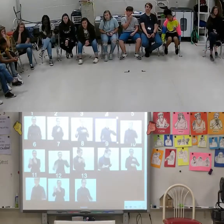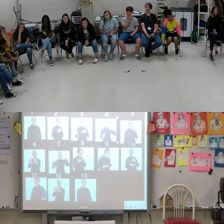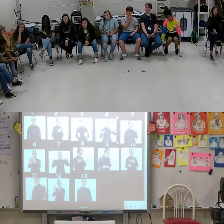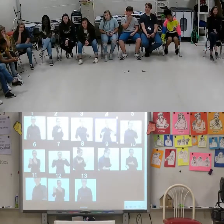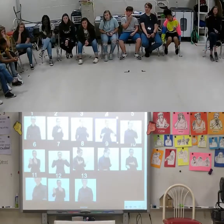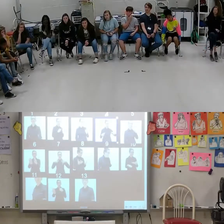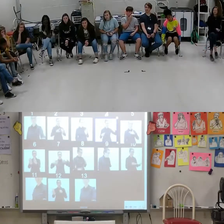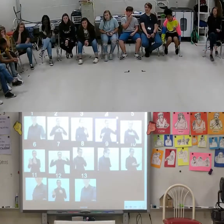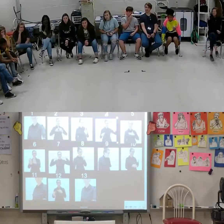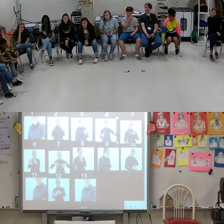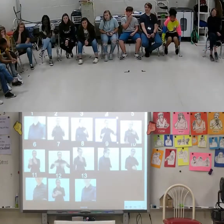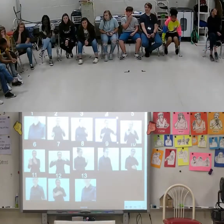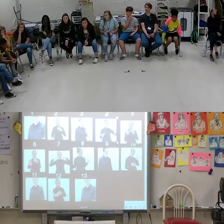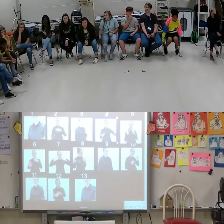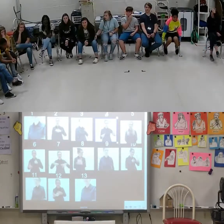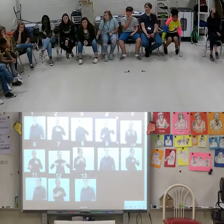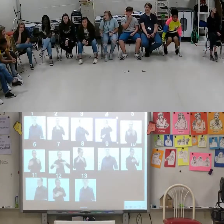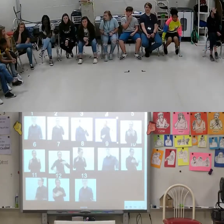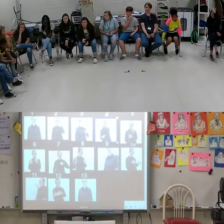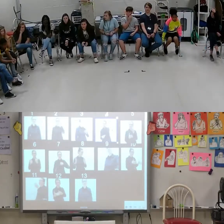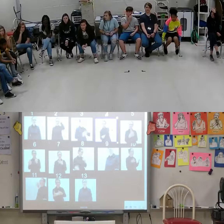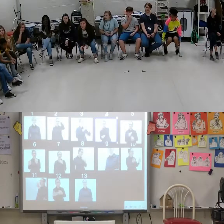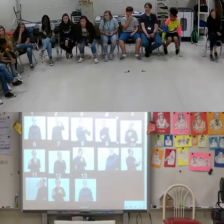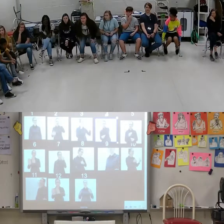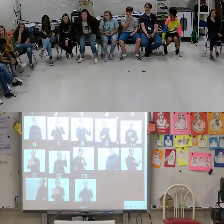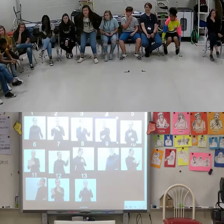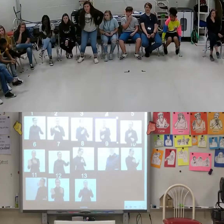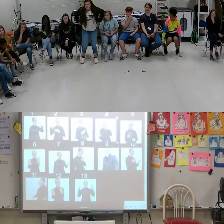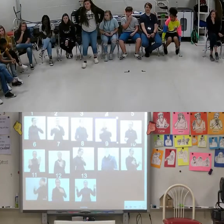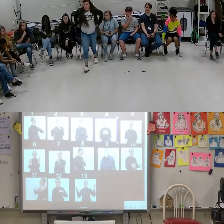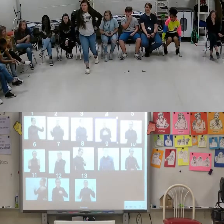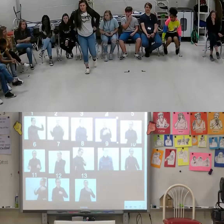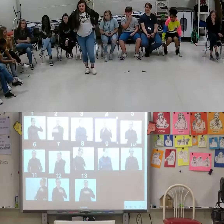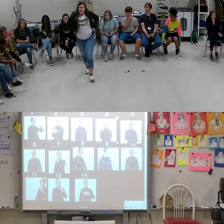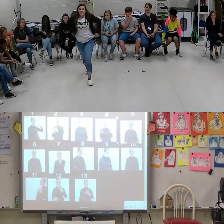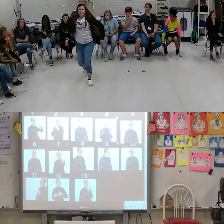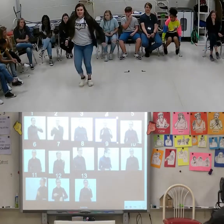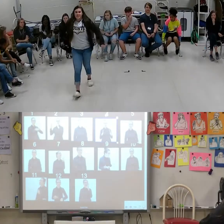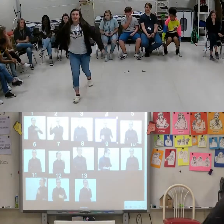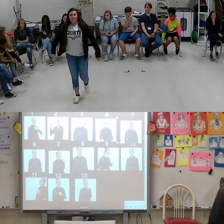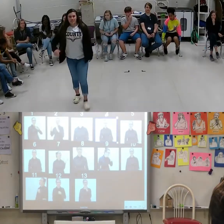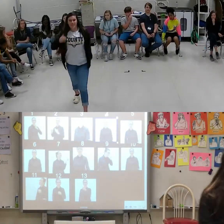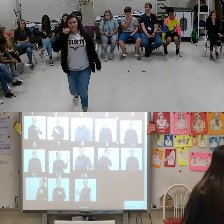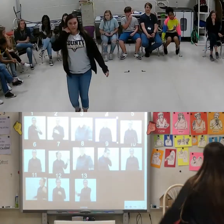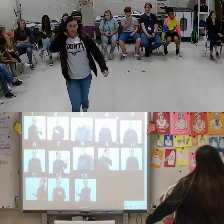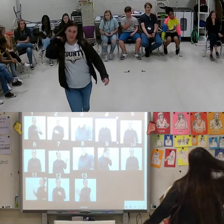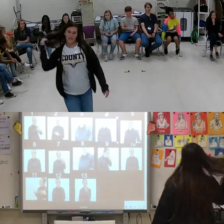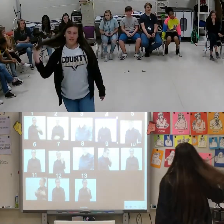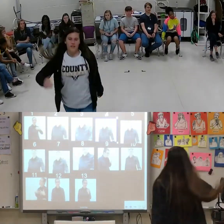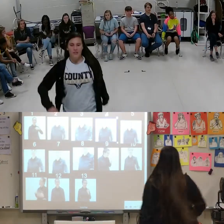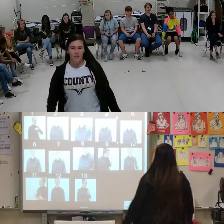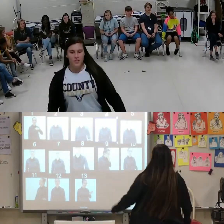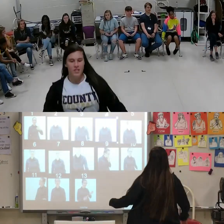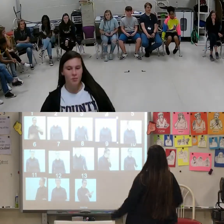going to number 5, go. Can I move like all the way like I just said? Okay. Oh, big smarty. Was this number